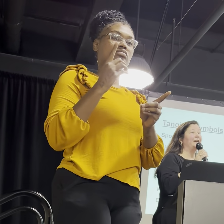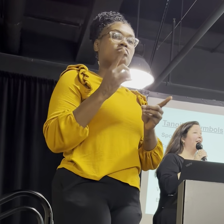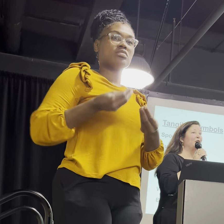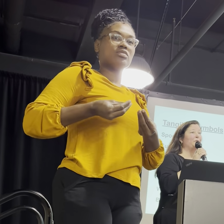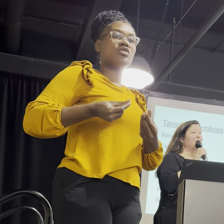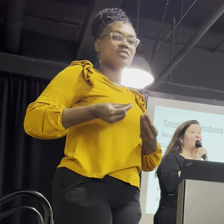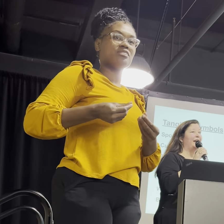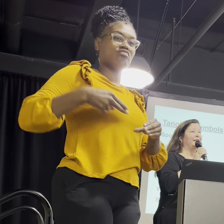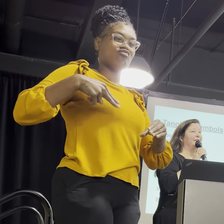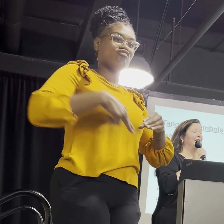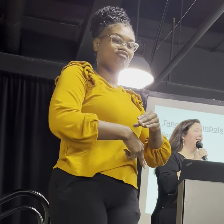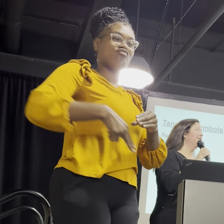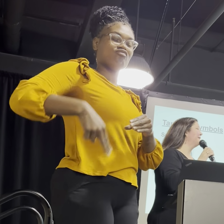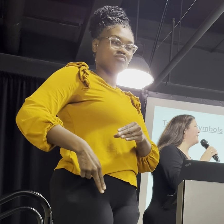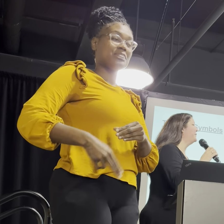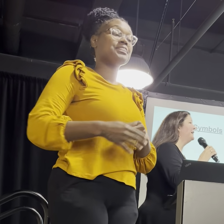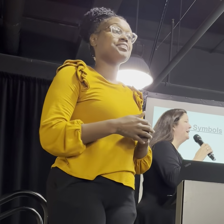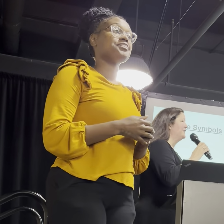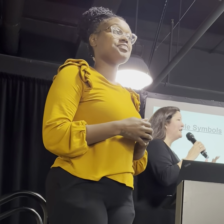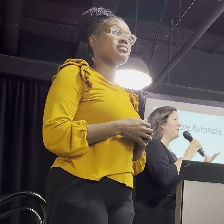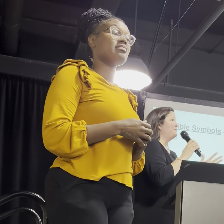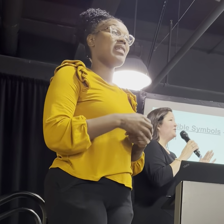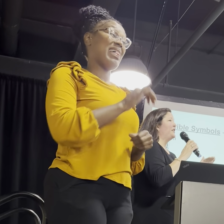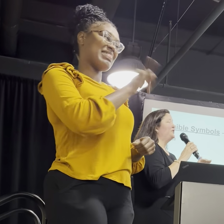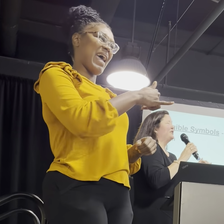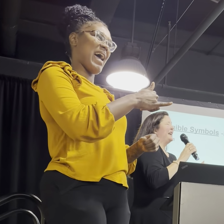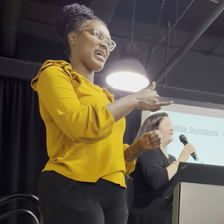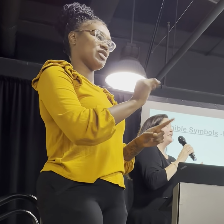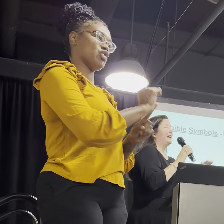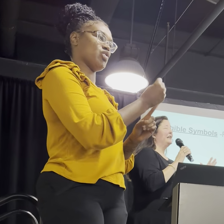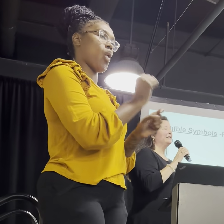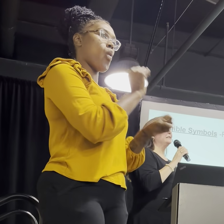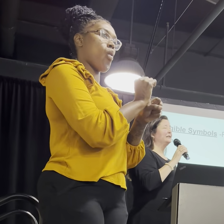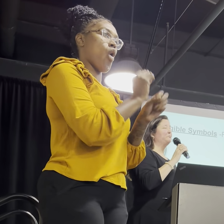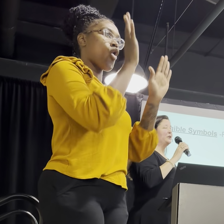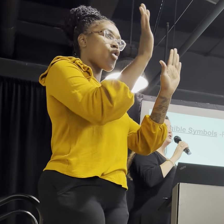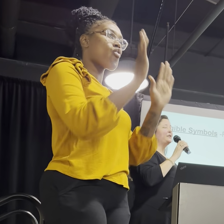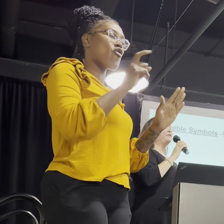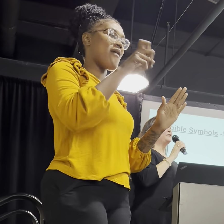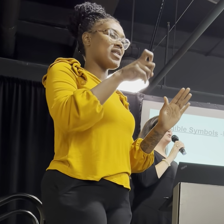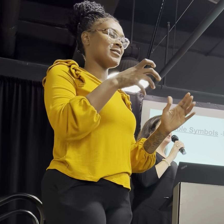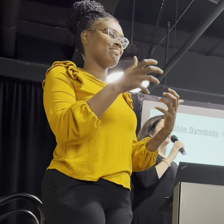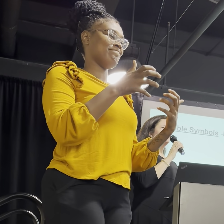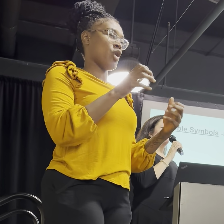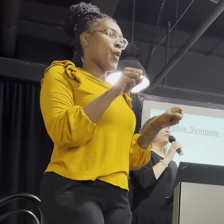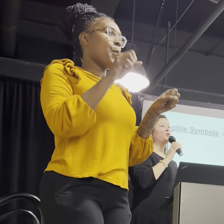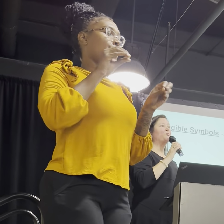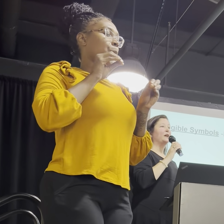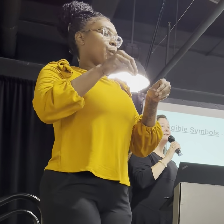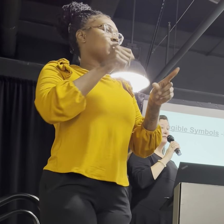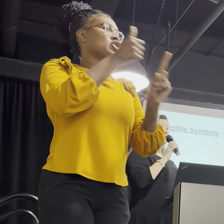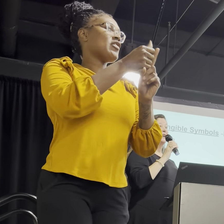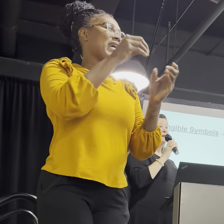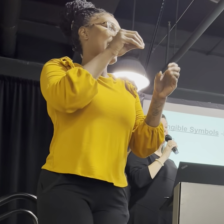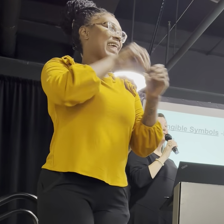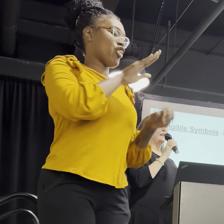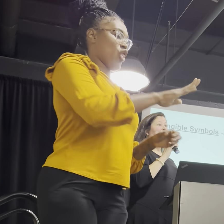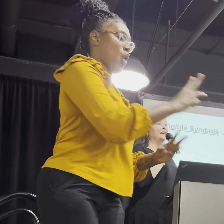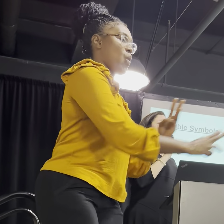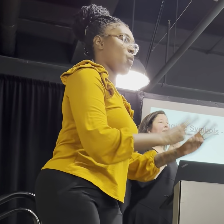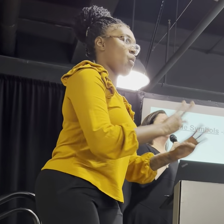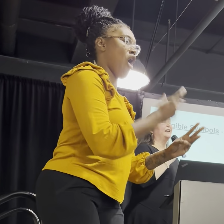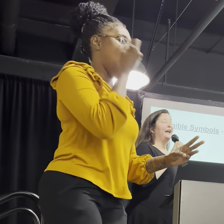for me, and it worked great. So sometimes, you just have to kind of put yourself in their shoes and feel what they might